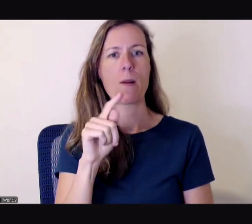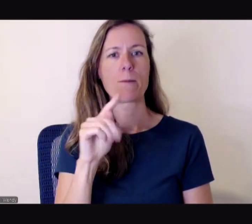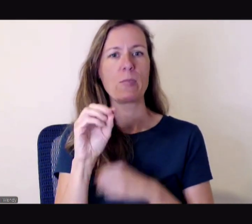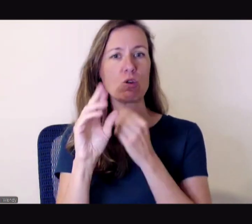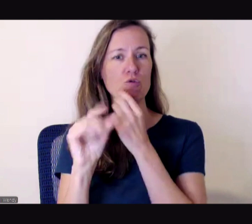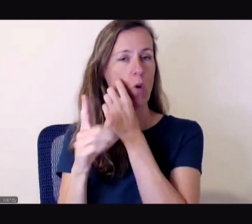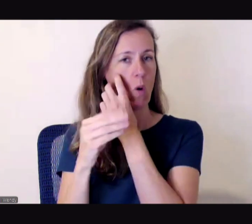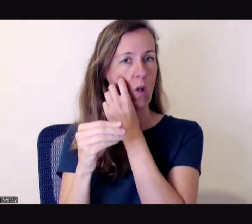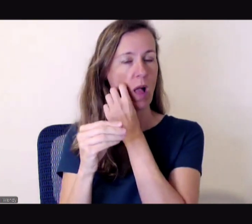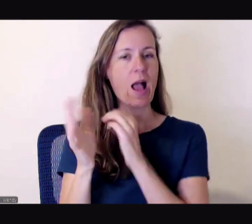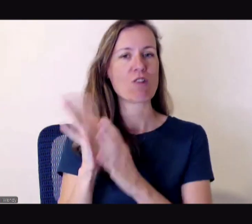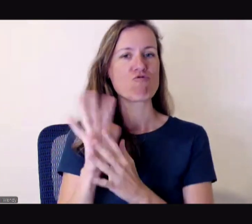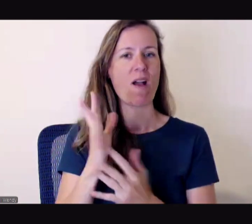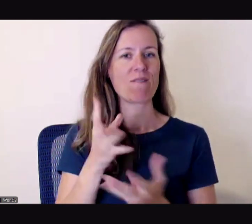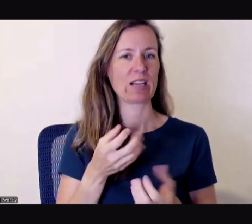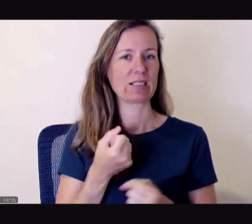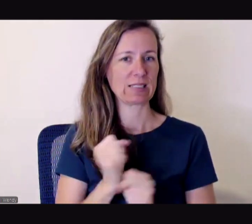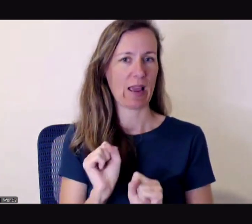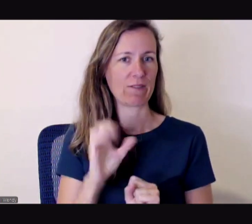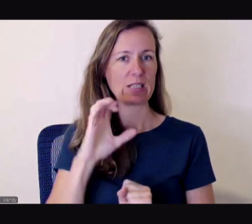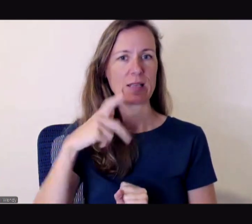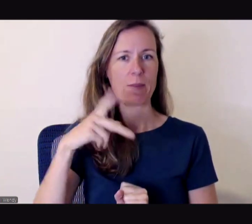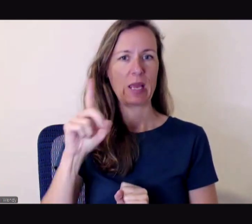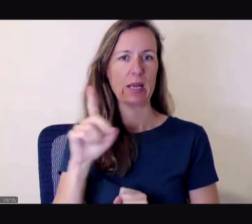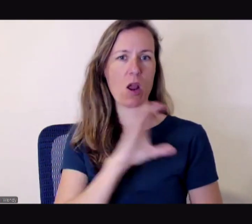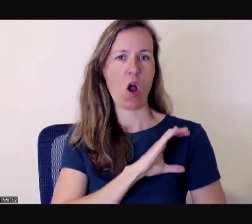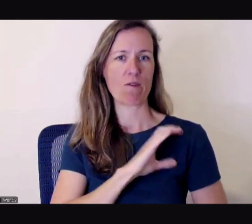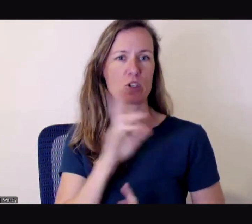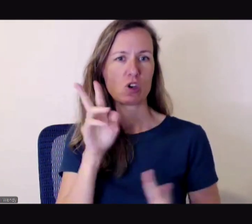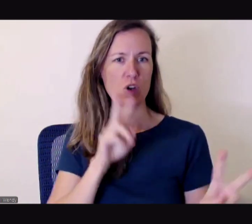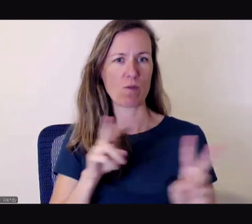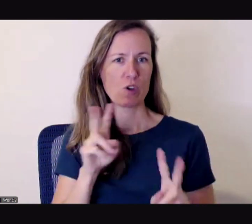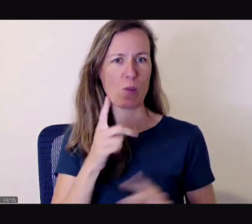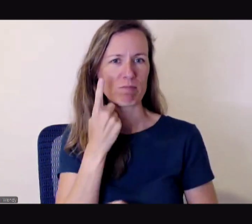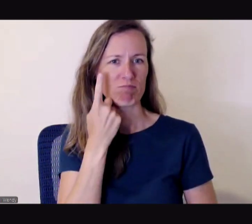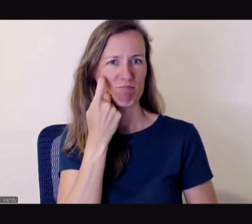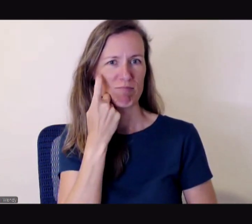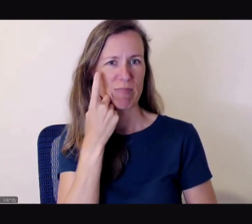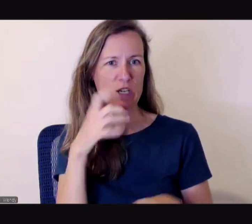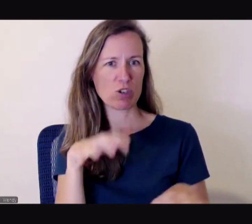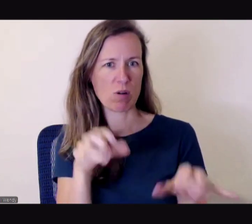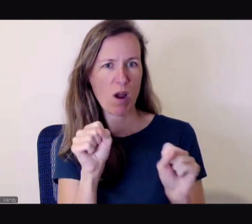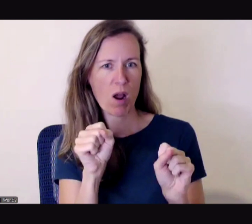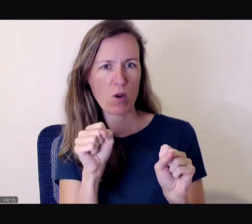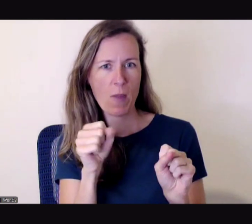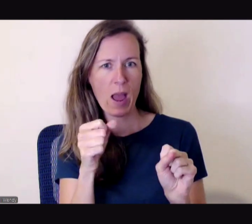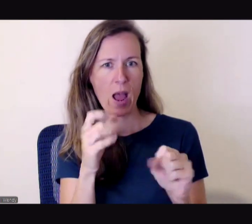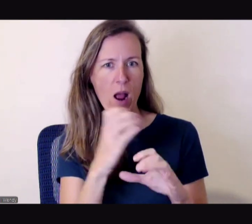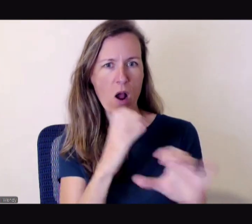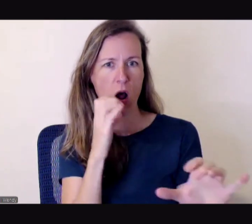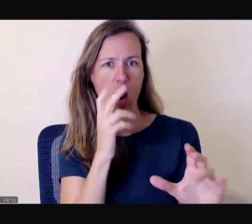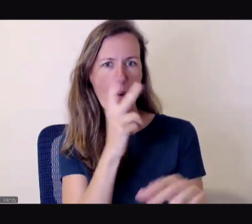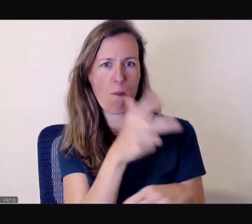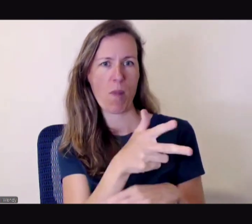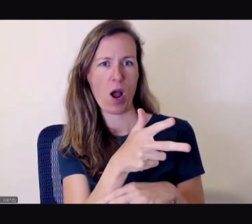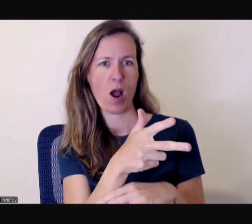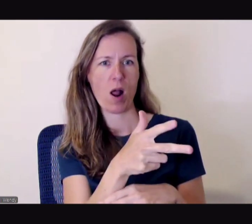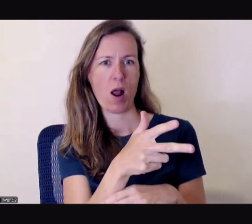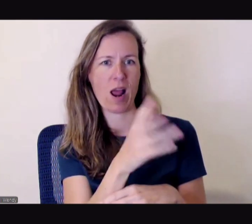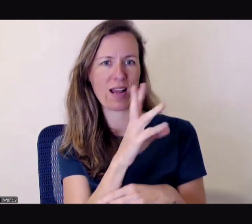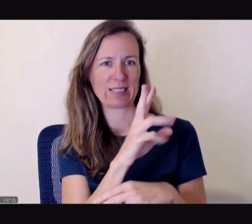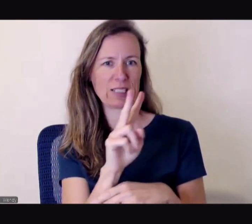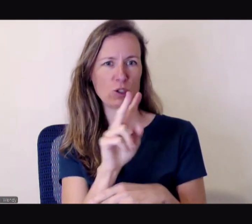62nd Avenue and State Street last week. The vehicle was occupied 3 times in the middle of the night. Upon arrival, officers smelled a strong odor